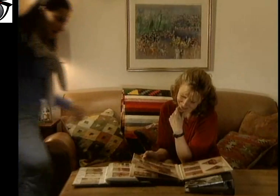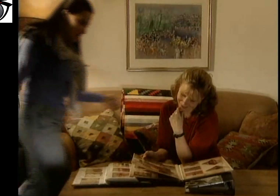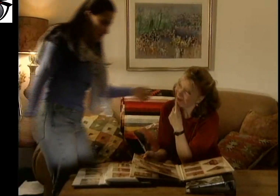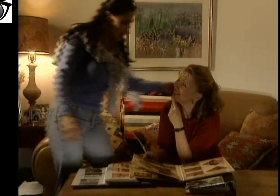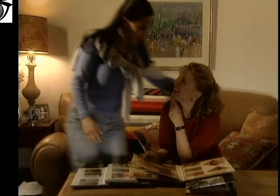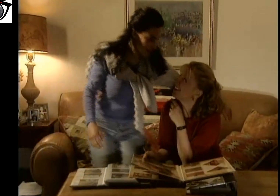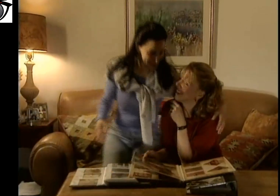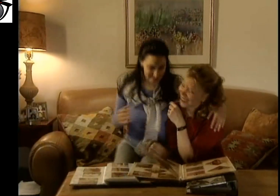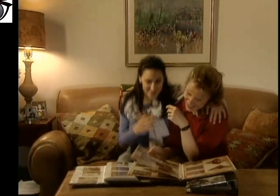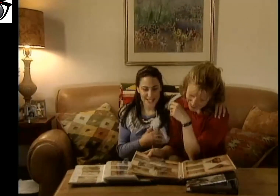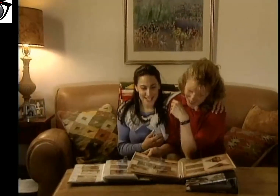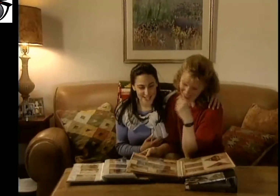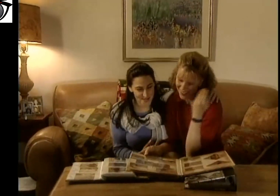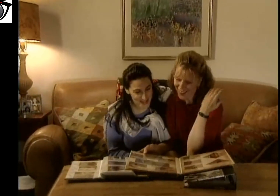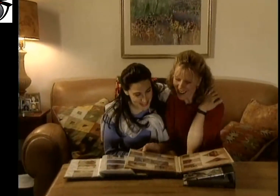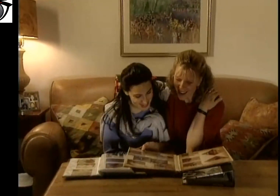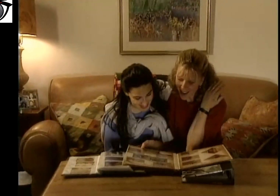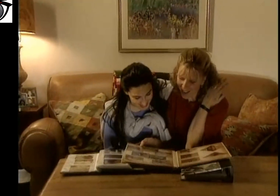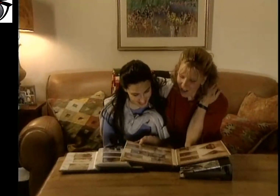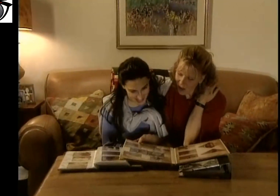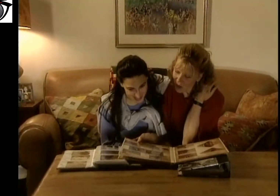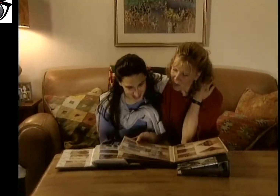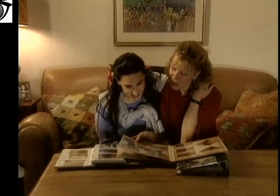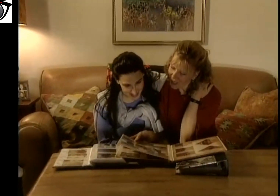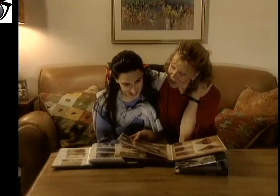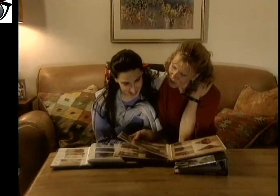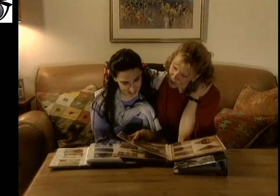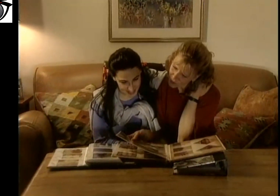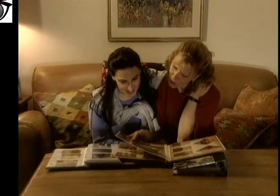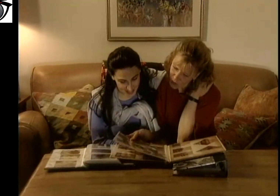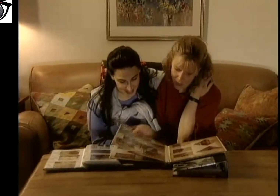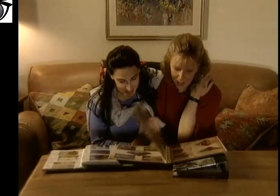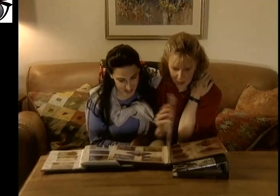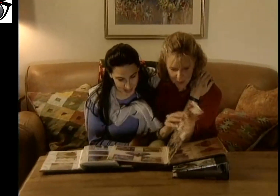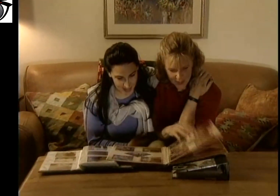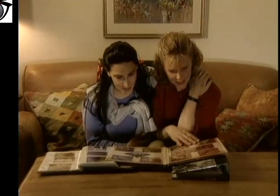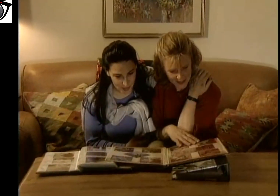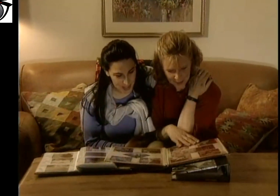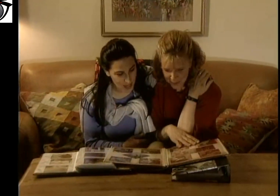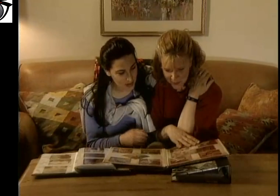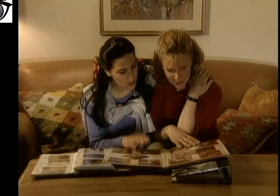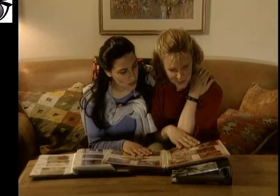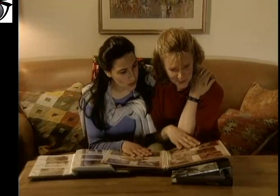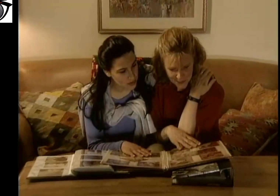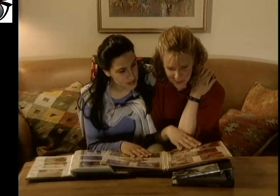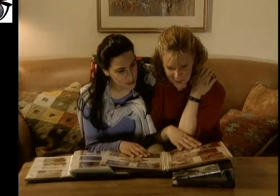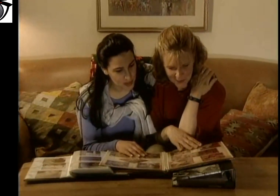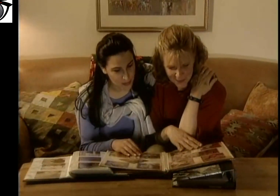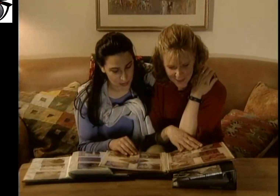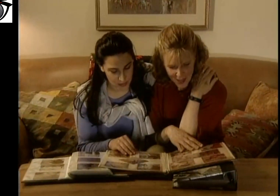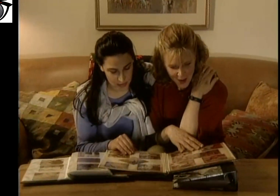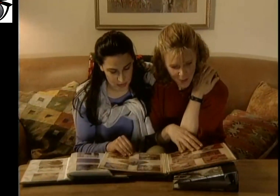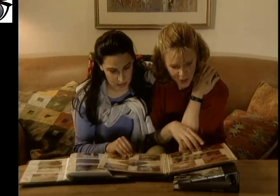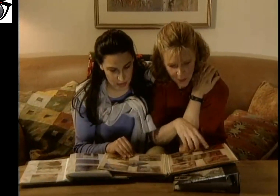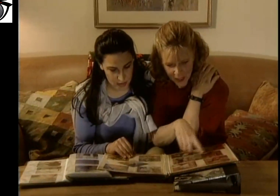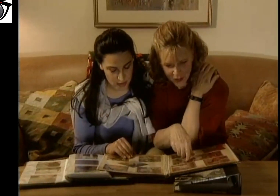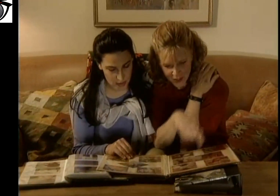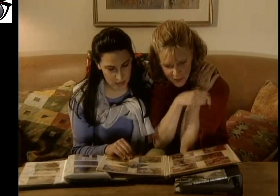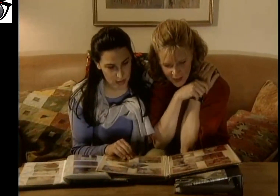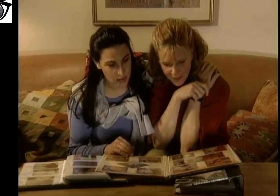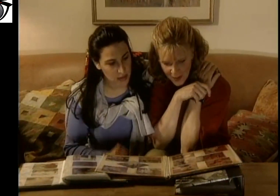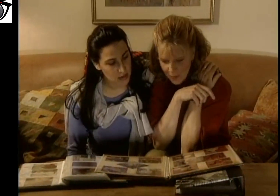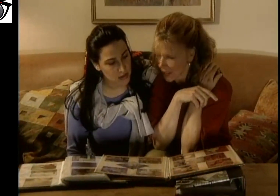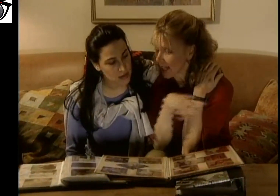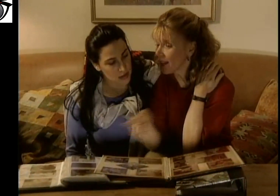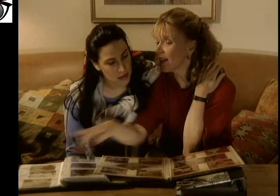Hi, Mom. Hi, honey. What are you doing? Oh, I'm looking at old photo albums. Oh, my God, who are all these people? Well, they're